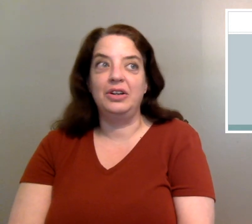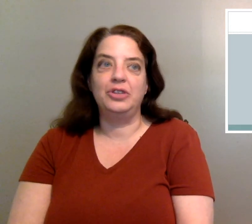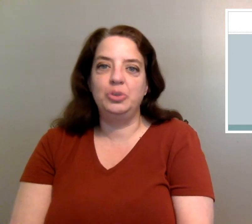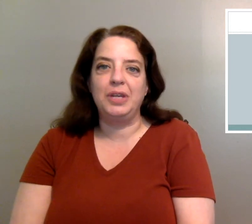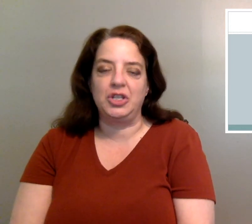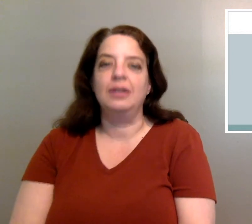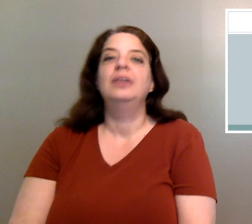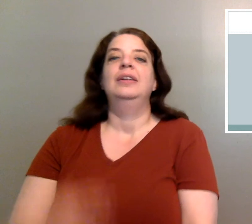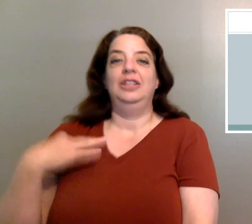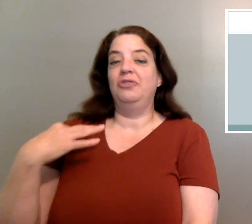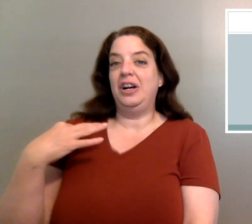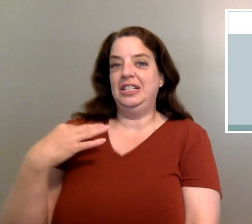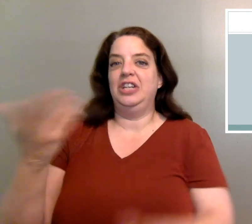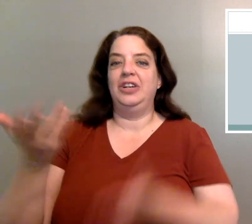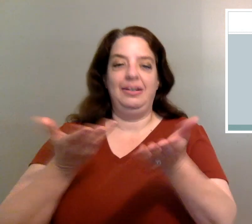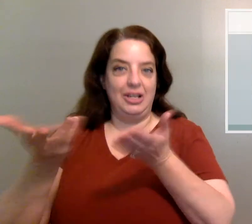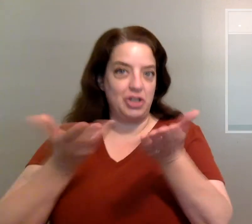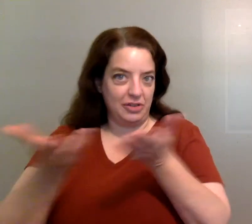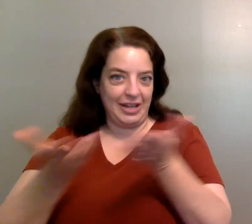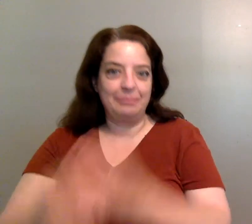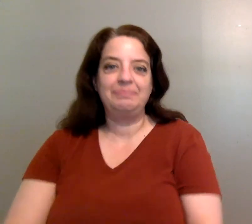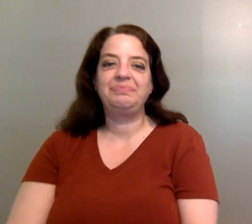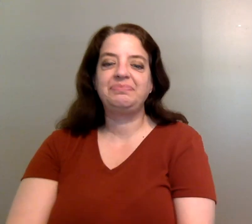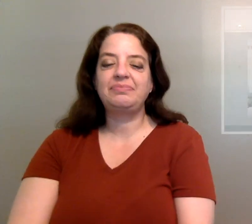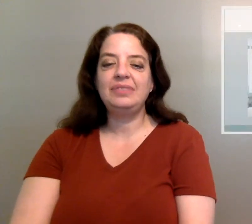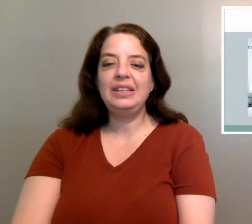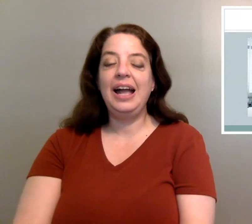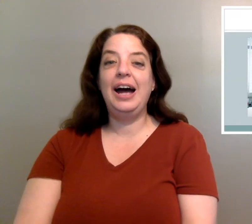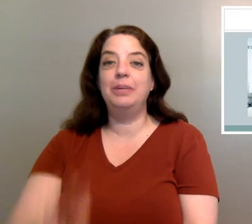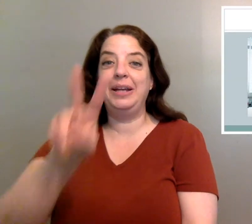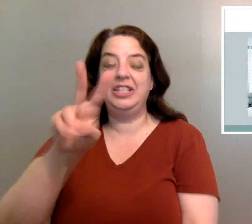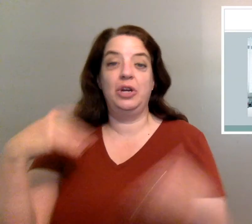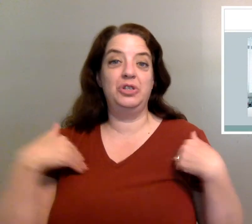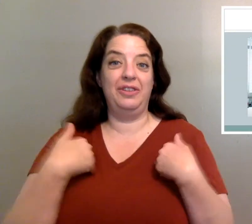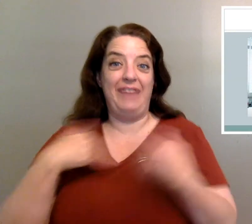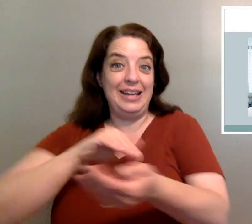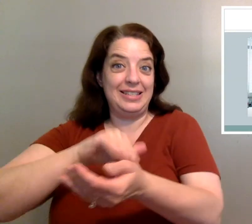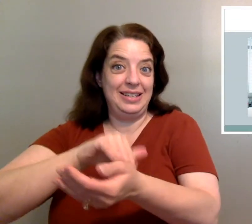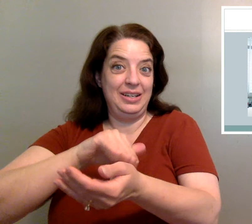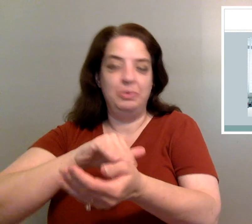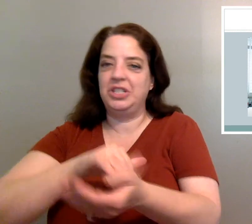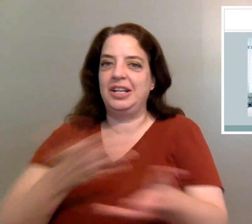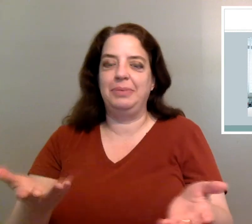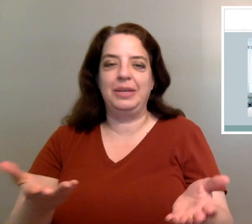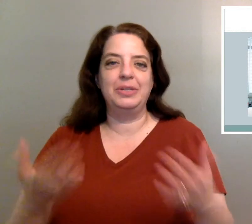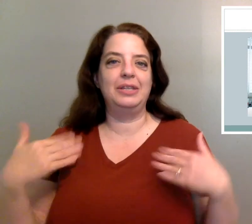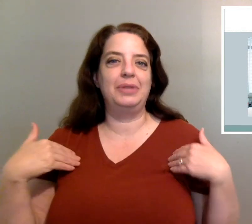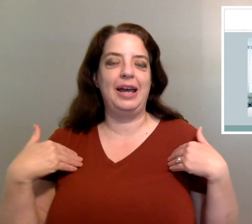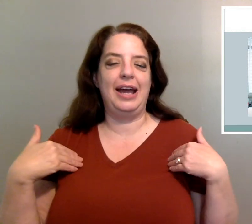soup kitchen, you're volunteering and serving. You might need to go to the vet. We just talked about that recently with